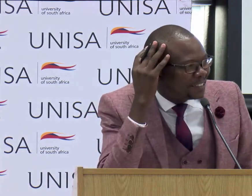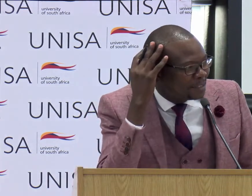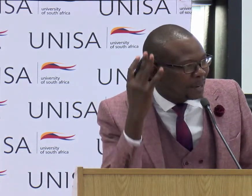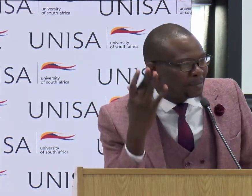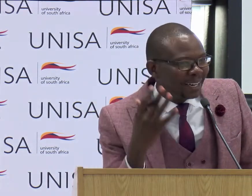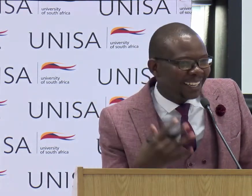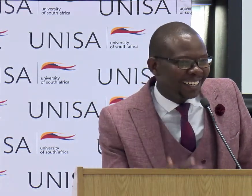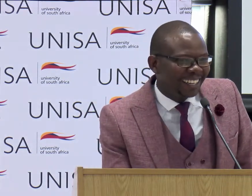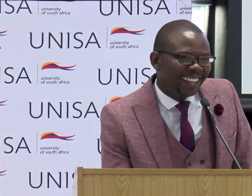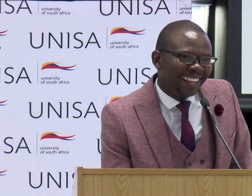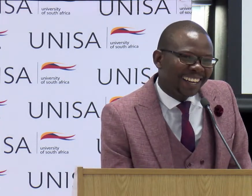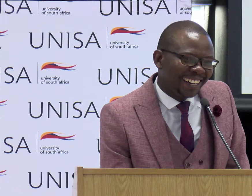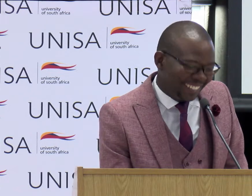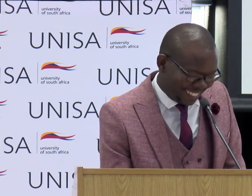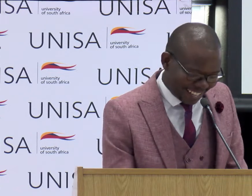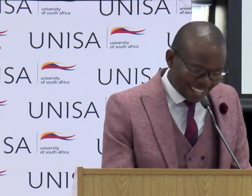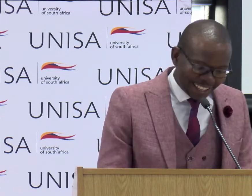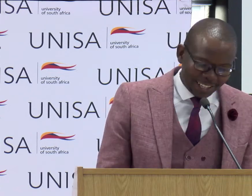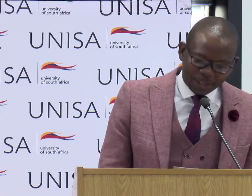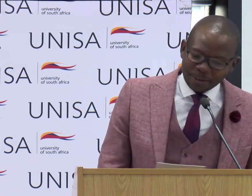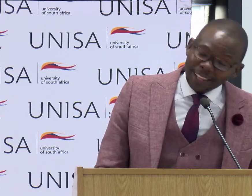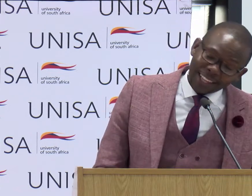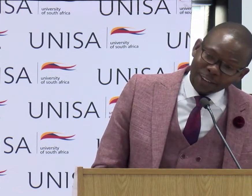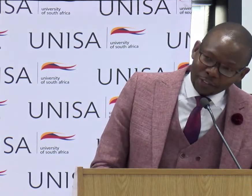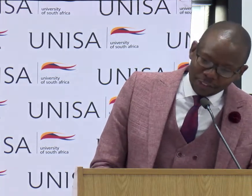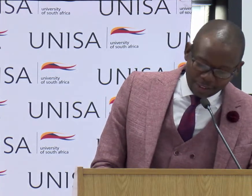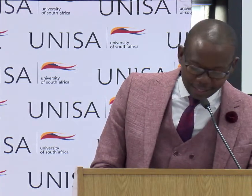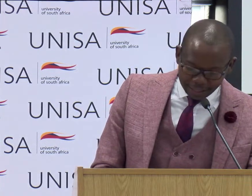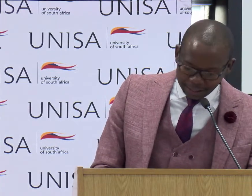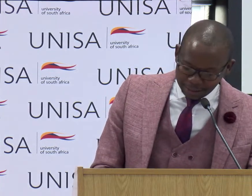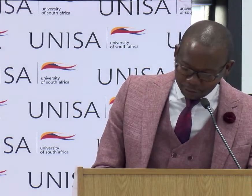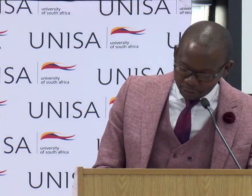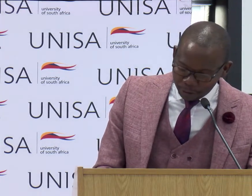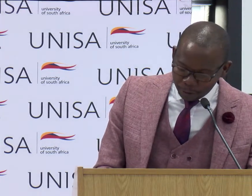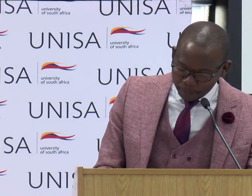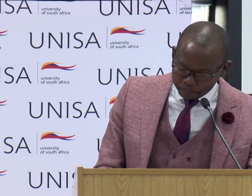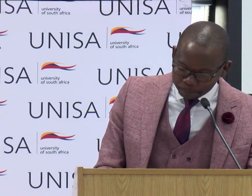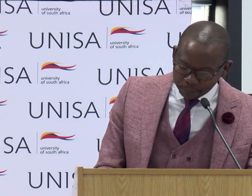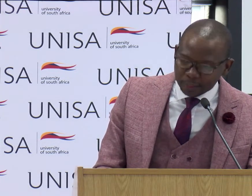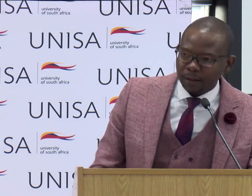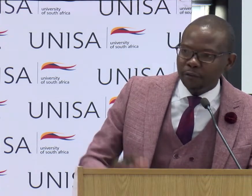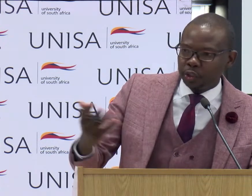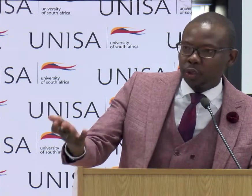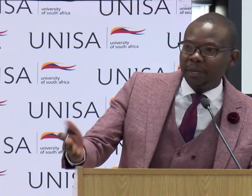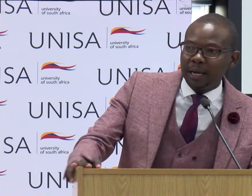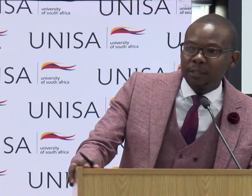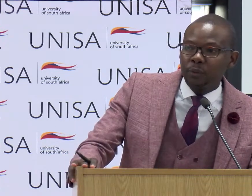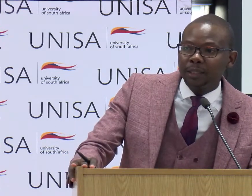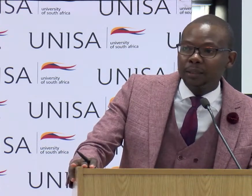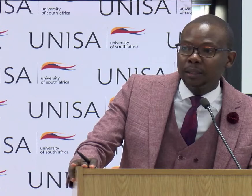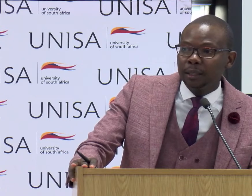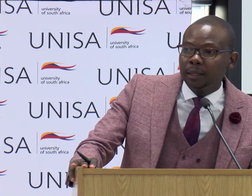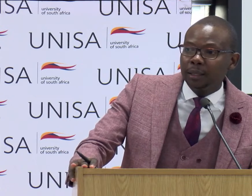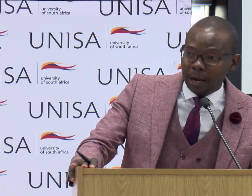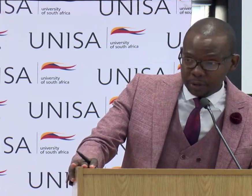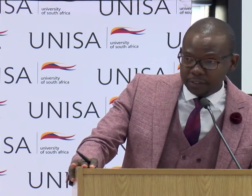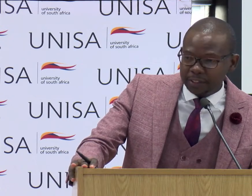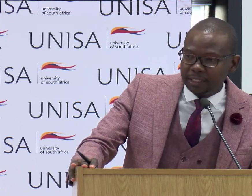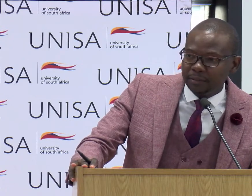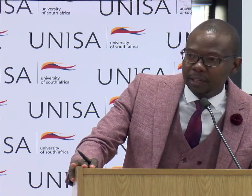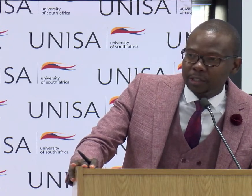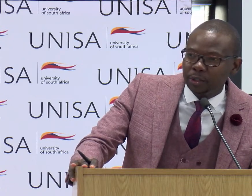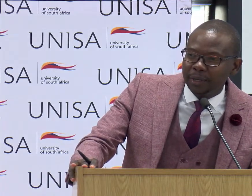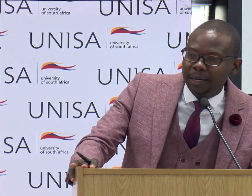what I have in my brain, at least. Thank you. Thank you, Fiona, for showing us what the